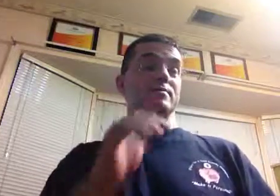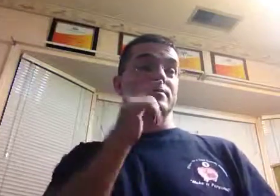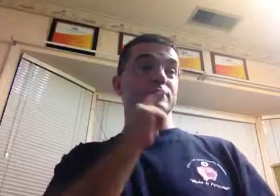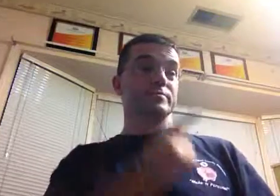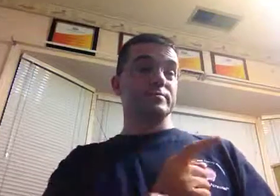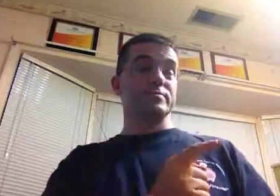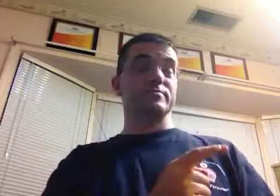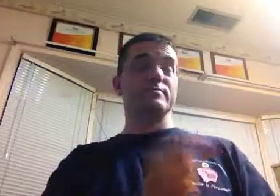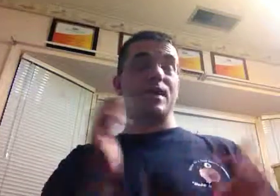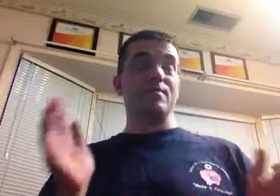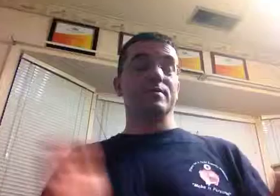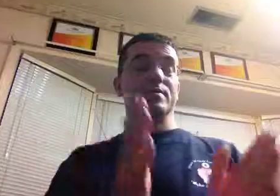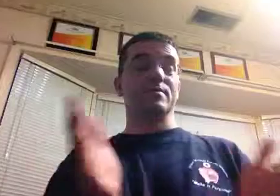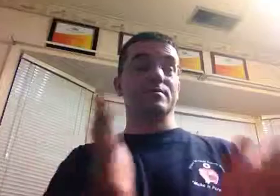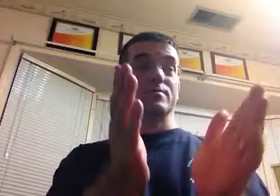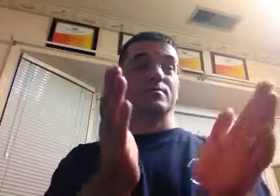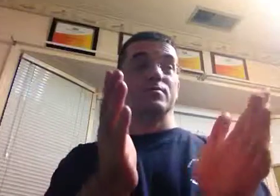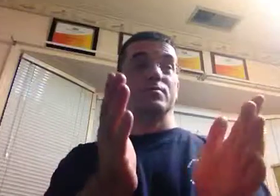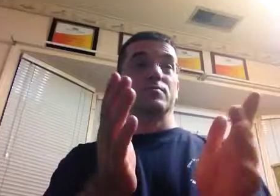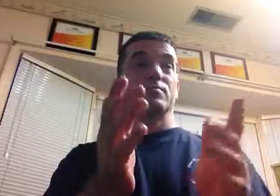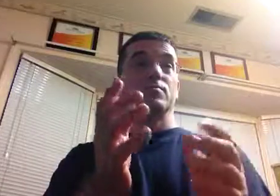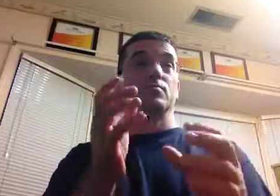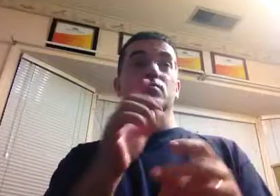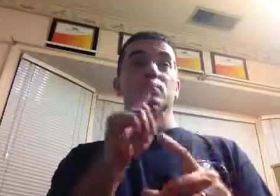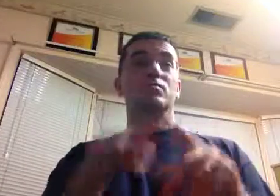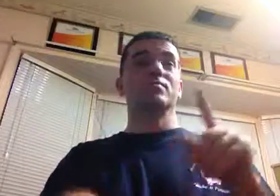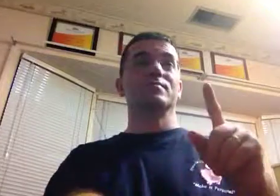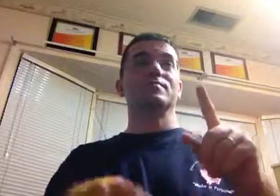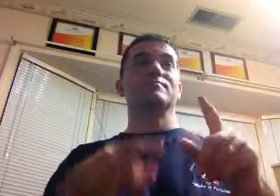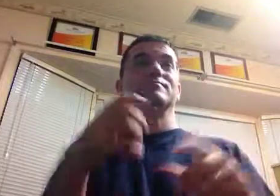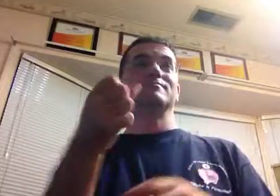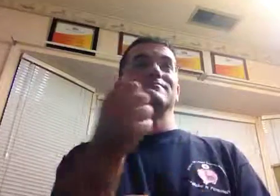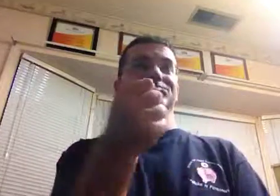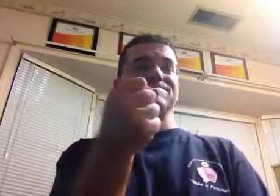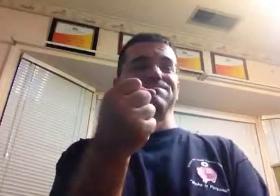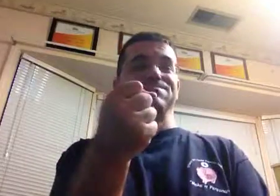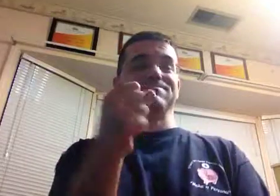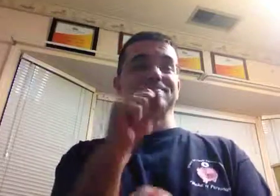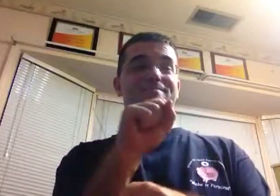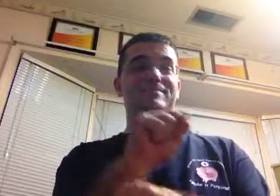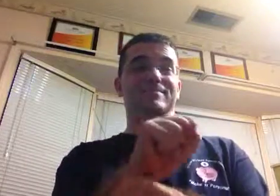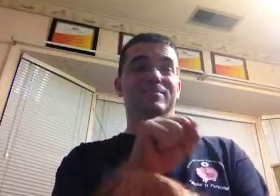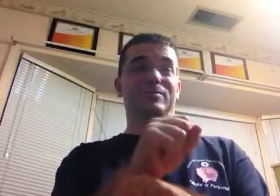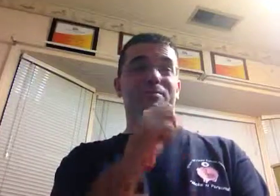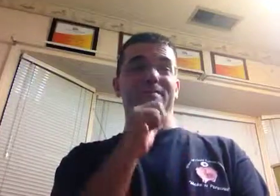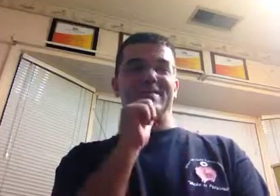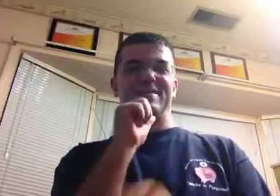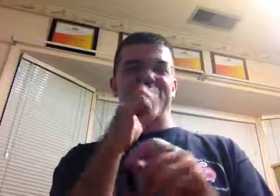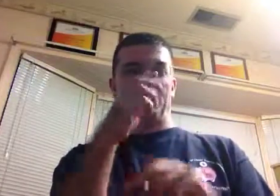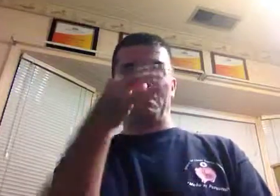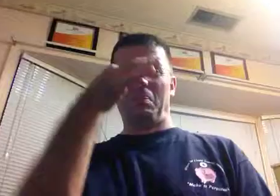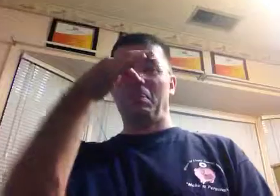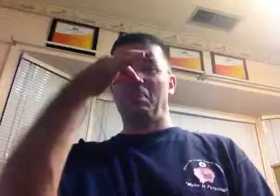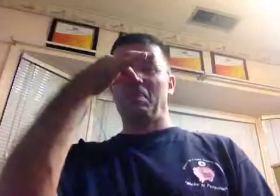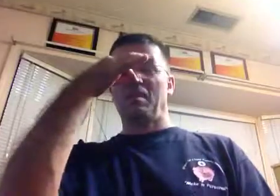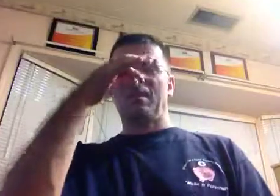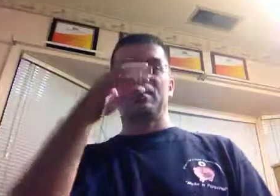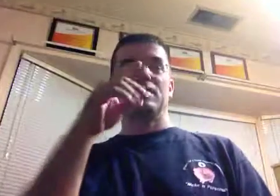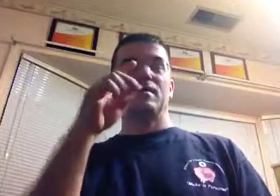not grip so tightly on this job that's not that great. And instead, try to start thinking